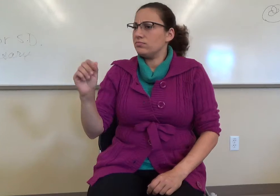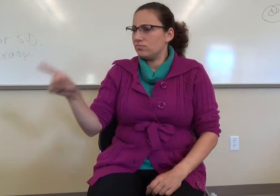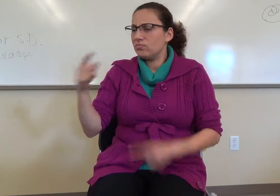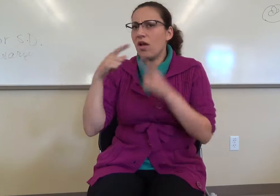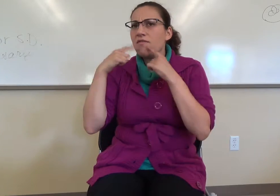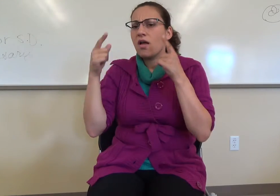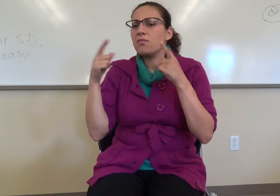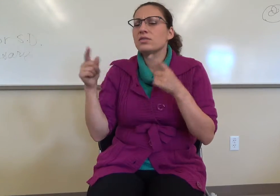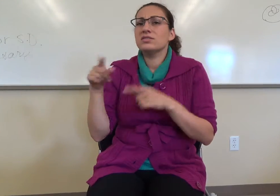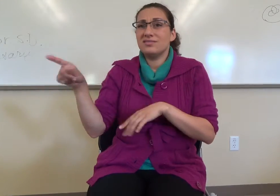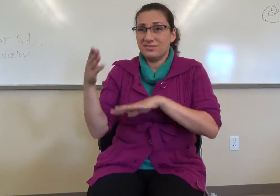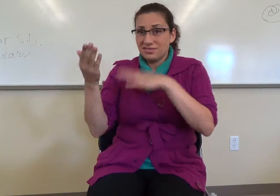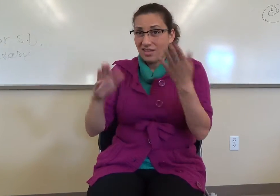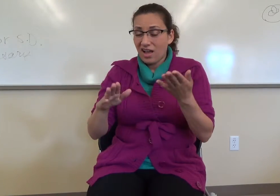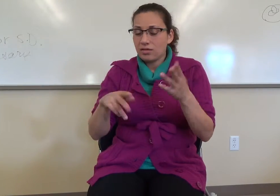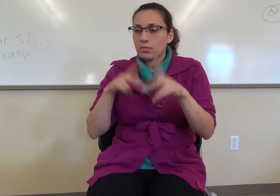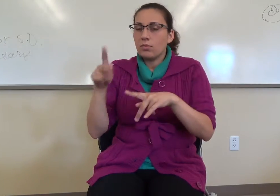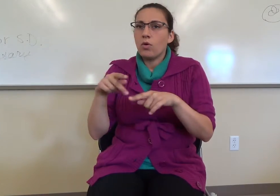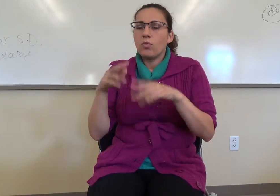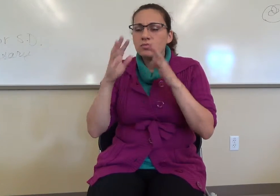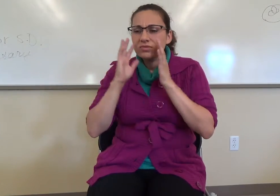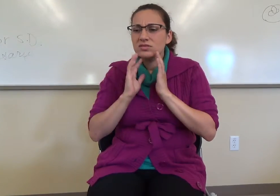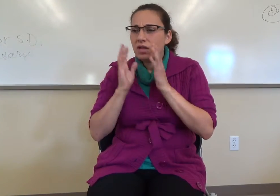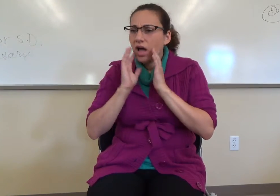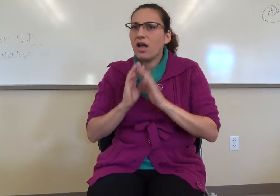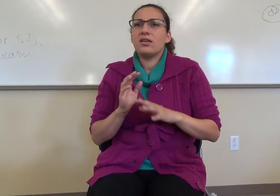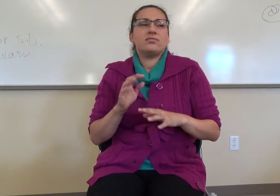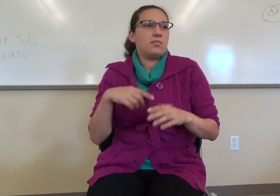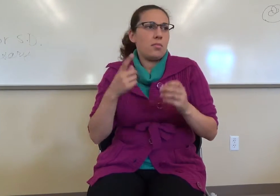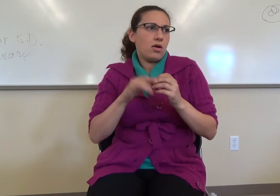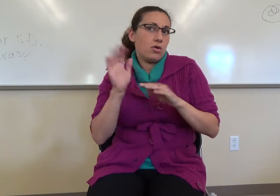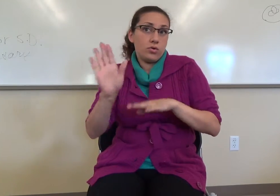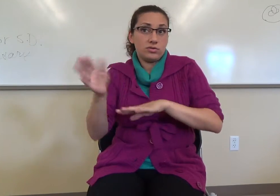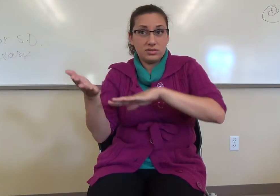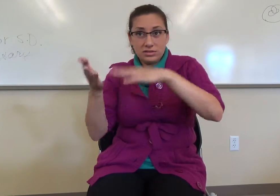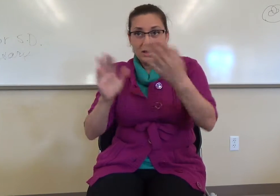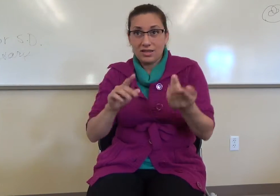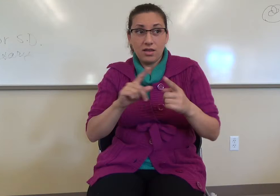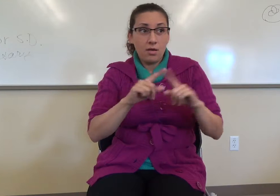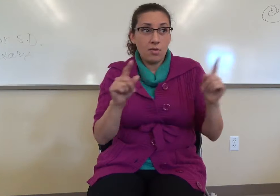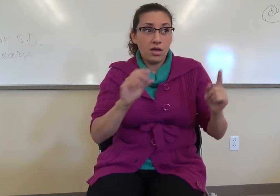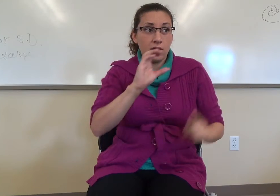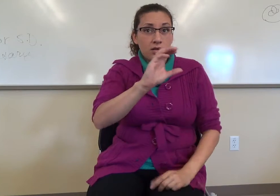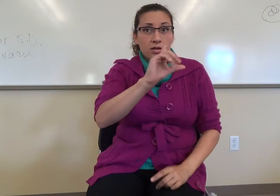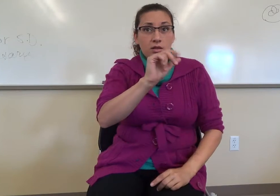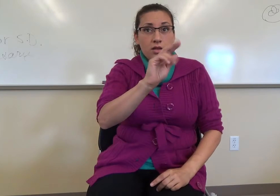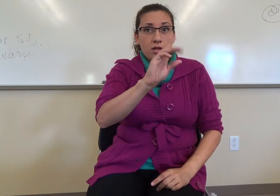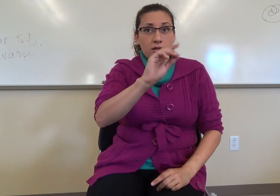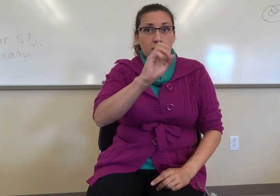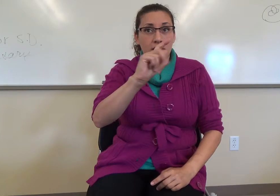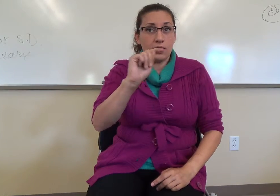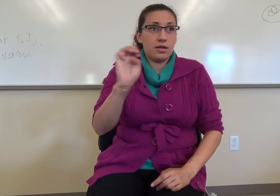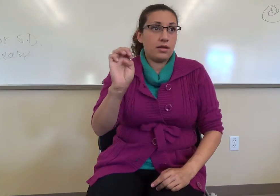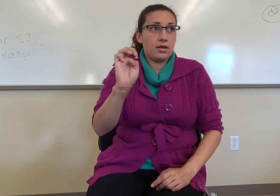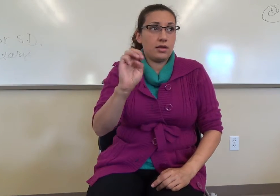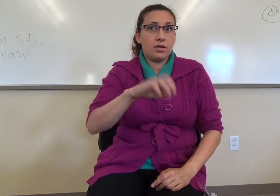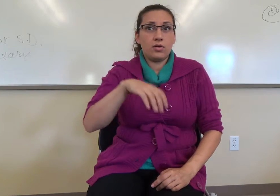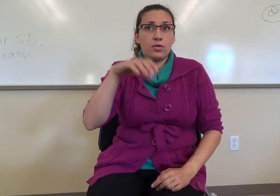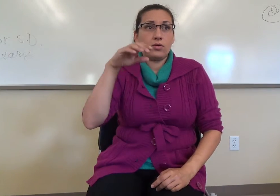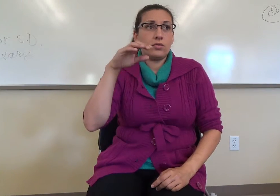was. But we didn't even know about Claudette Colvin until they put that thing up at the Smithsonian. Remember that? So